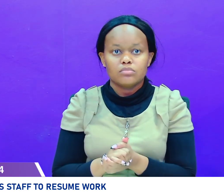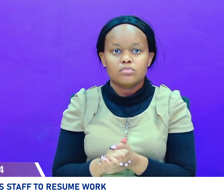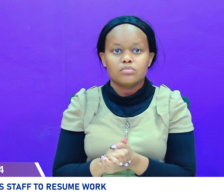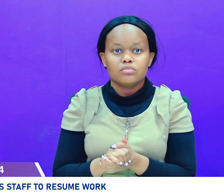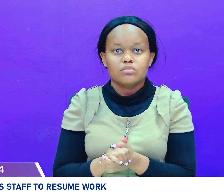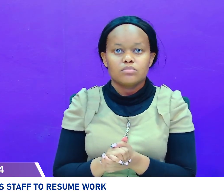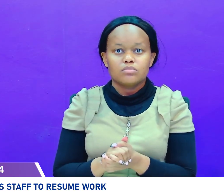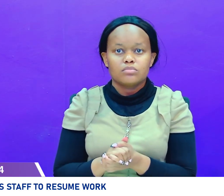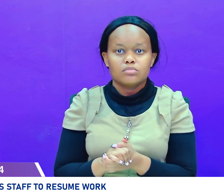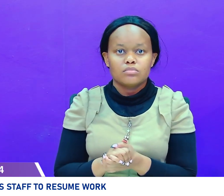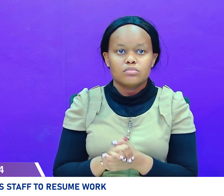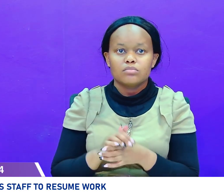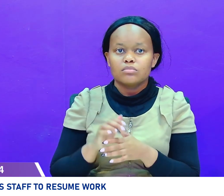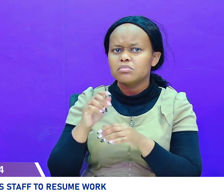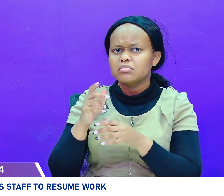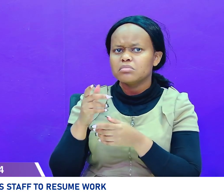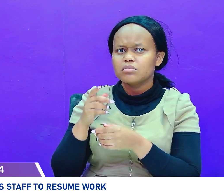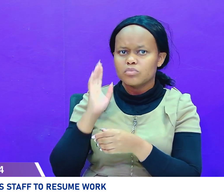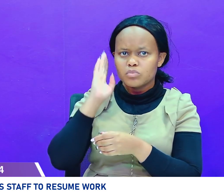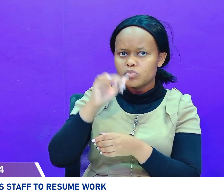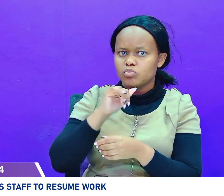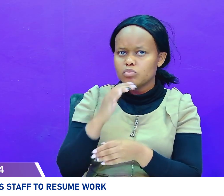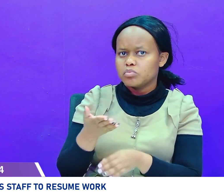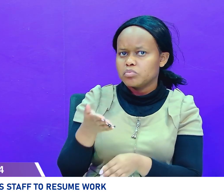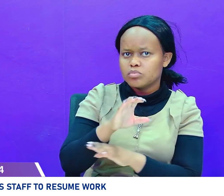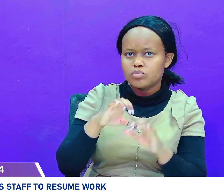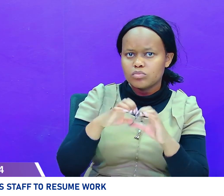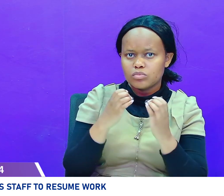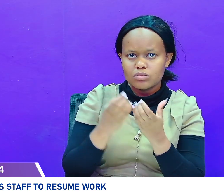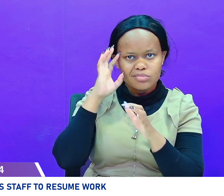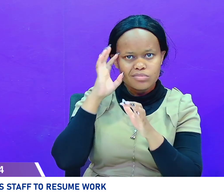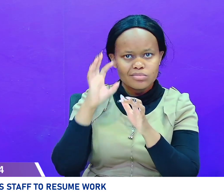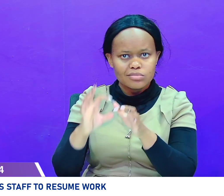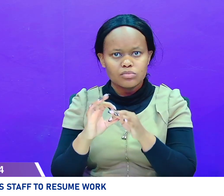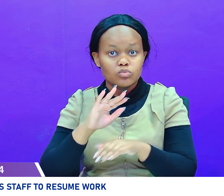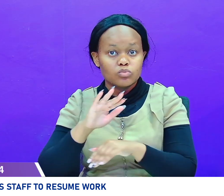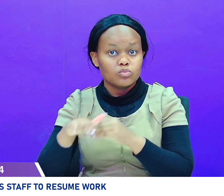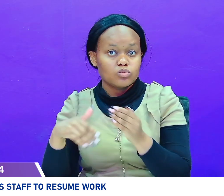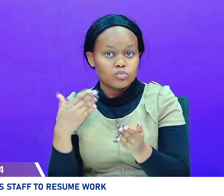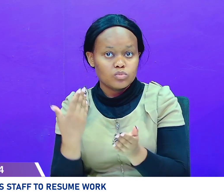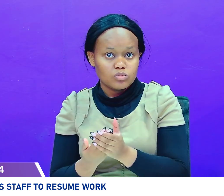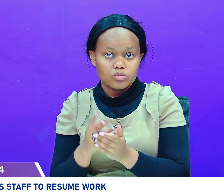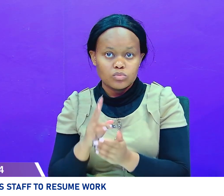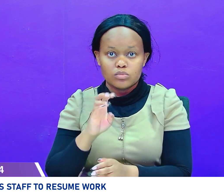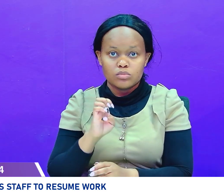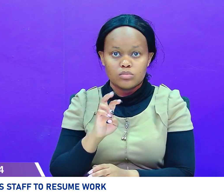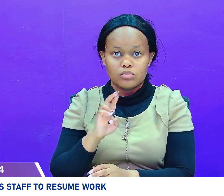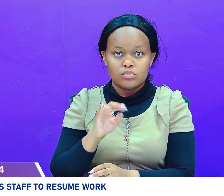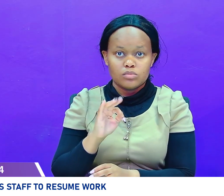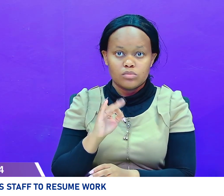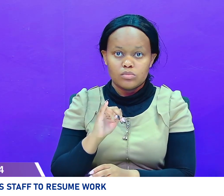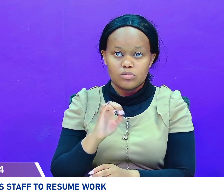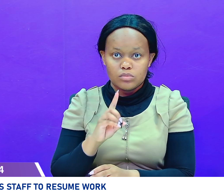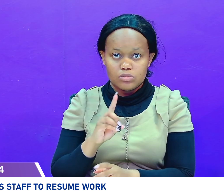WASU Secretary General Constantine Wasonga rejected the CS explanation, accusing the government of